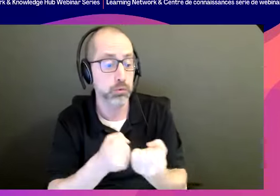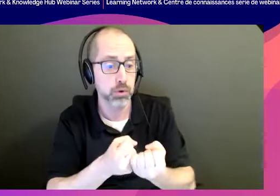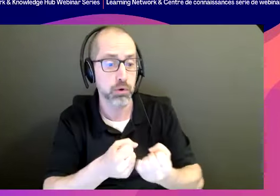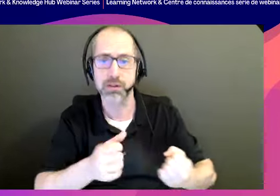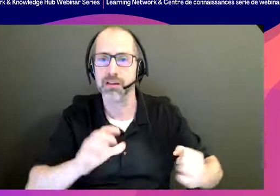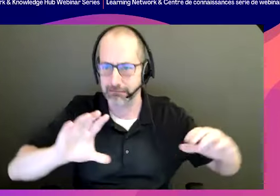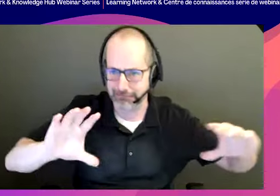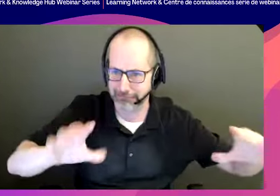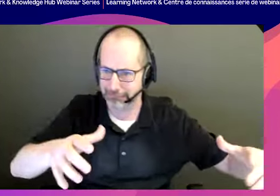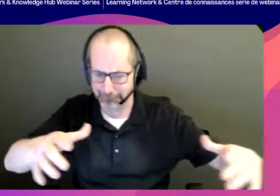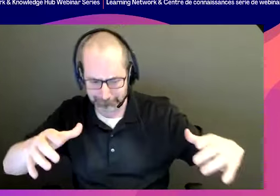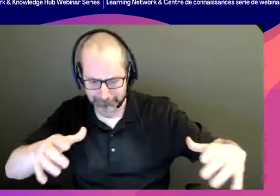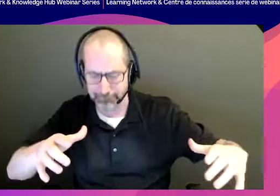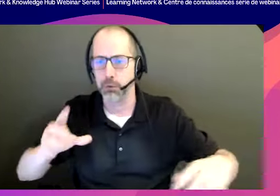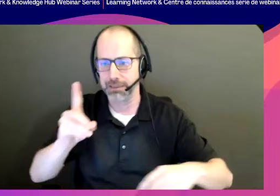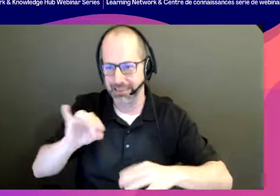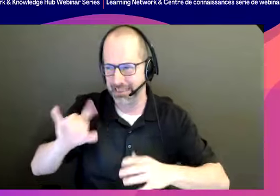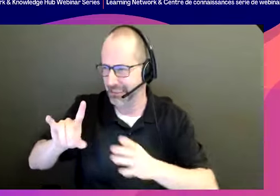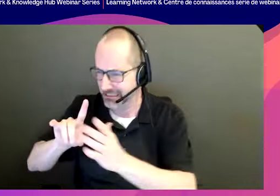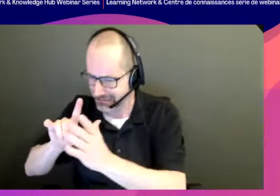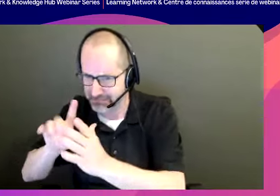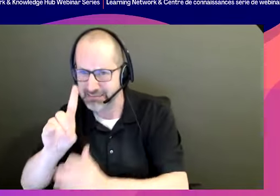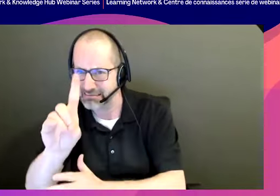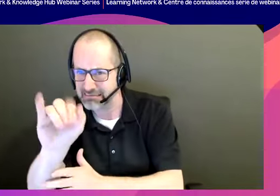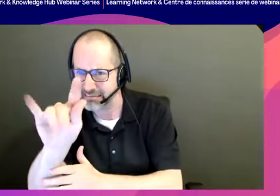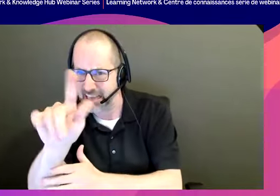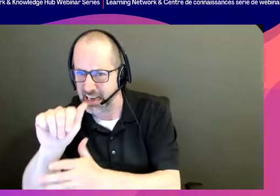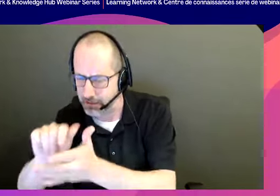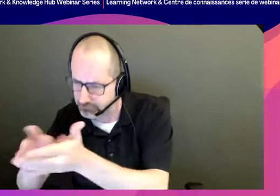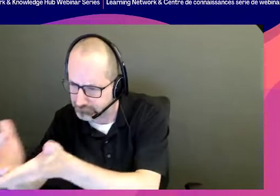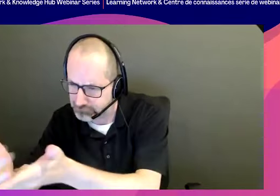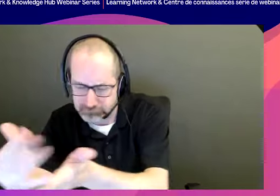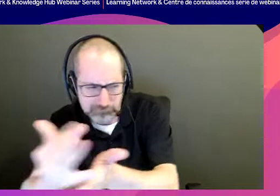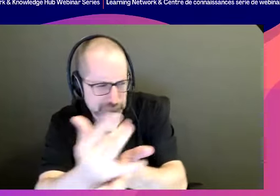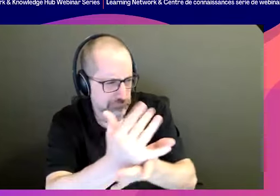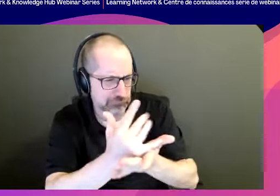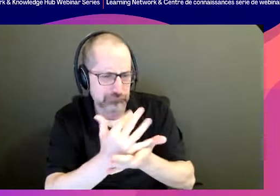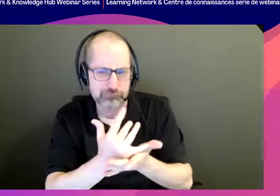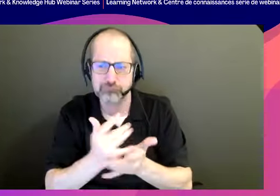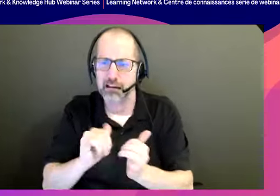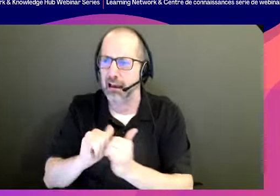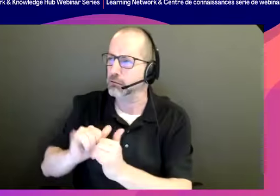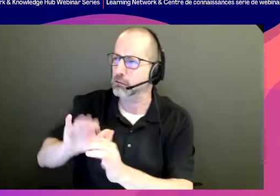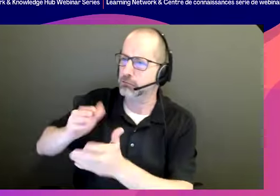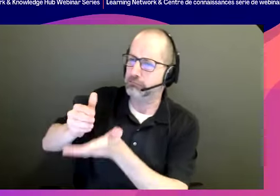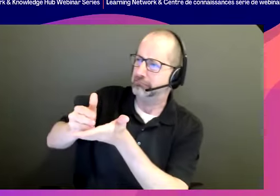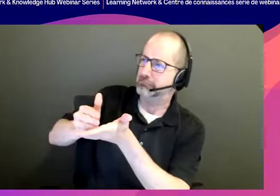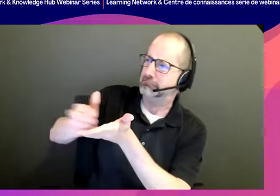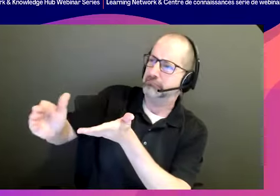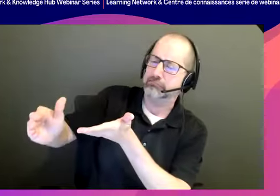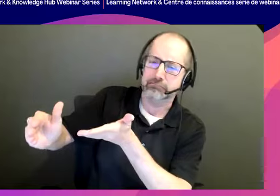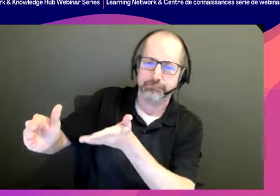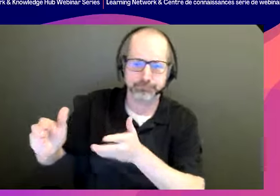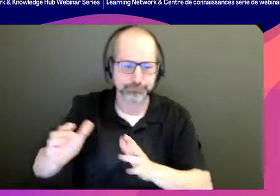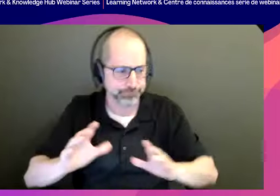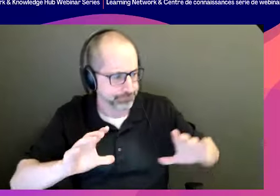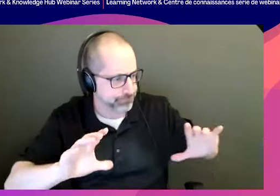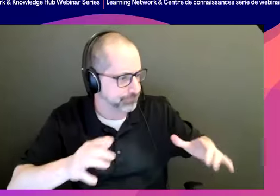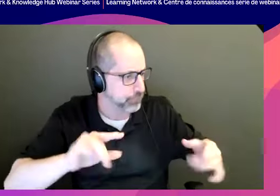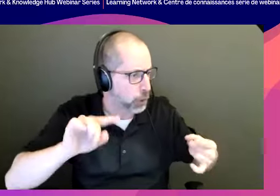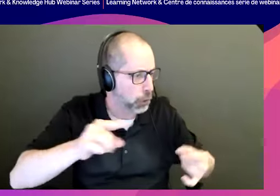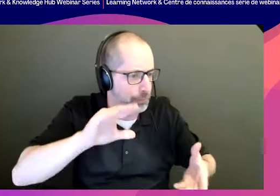we generated data on how to move away from the punitive and disruptive state interventions to harm reduction alternatives and community-based